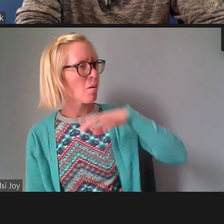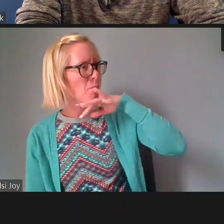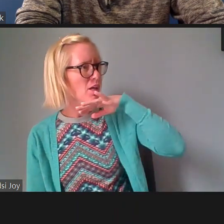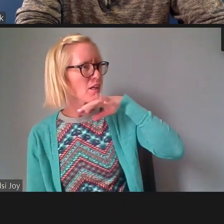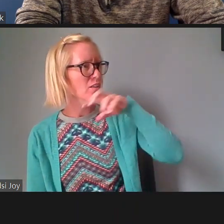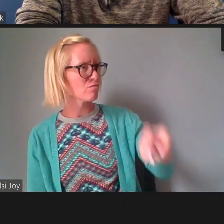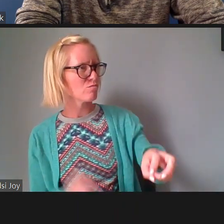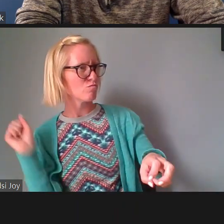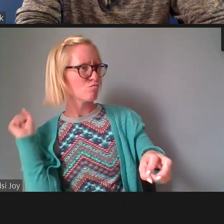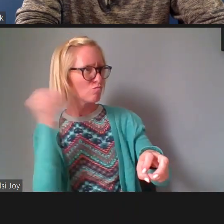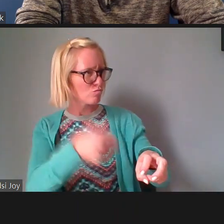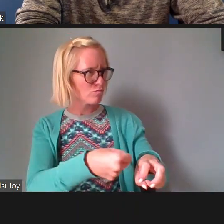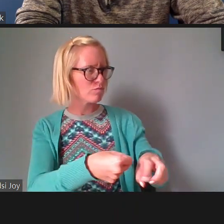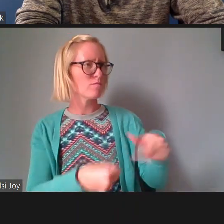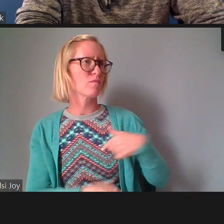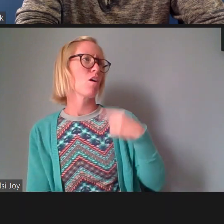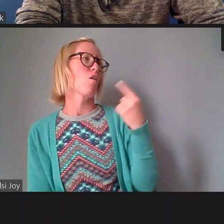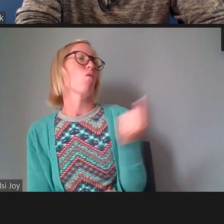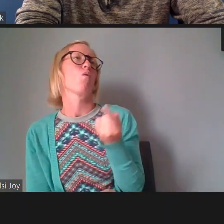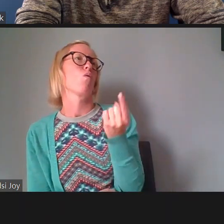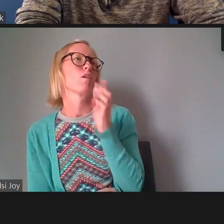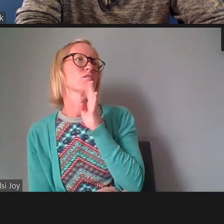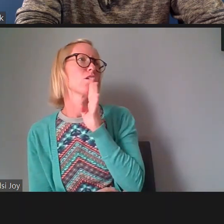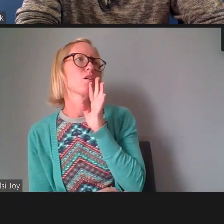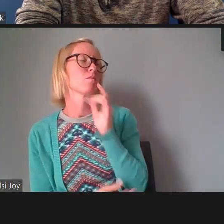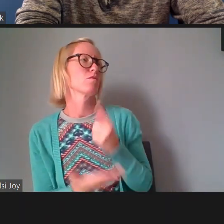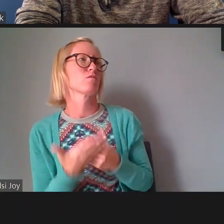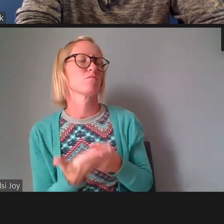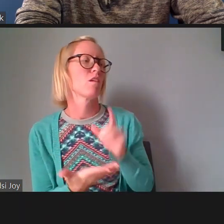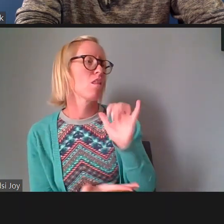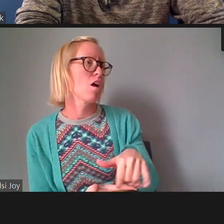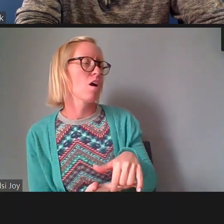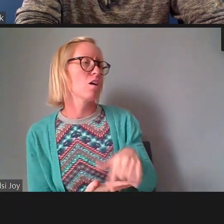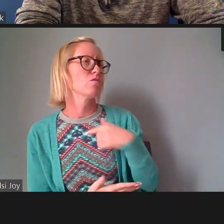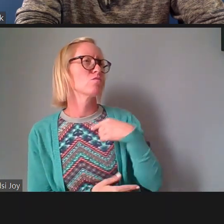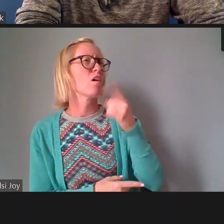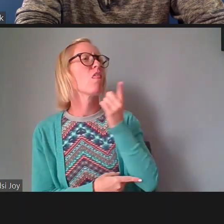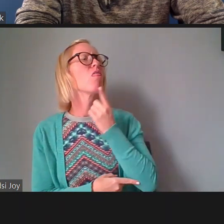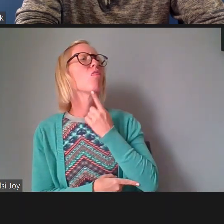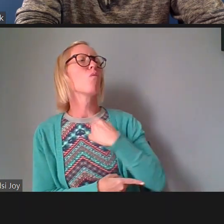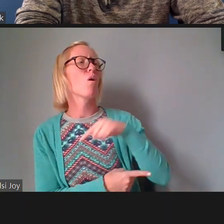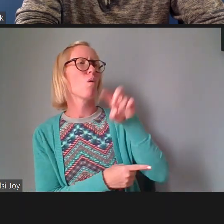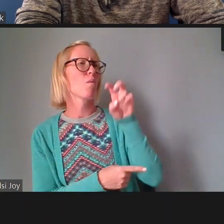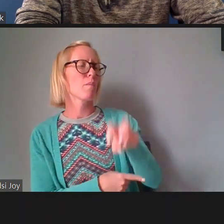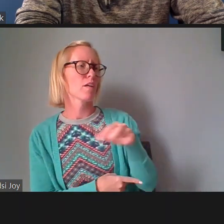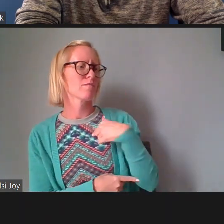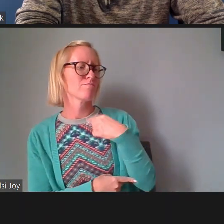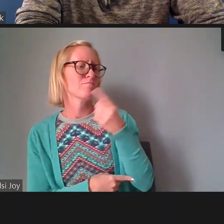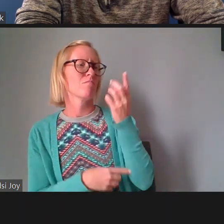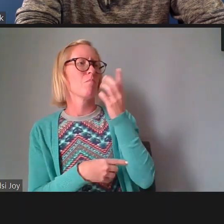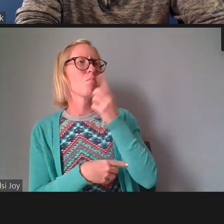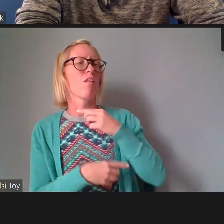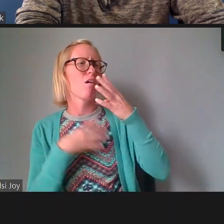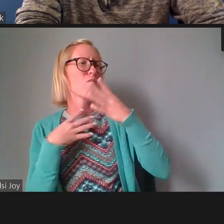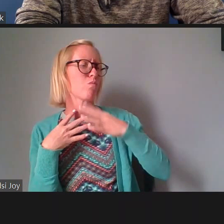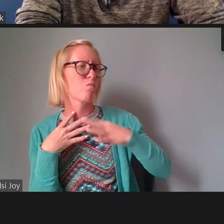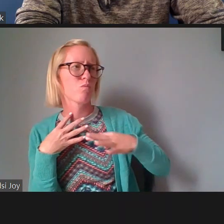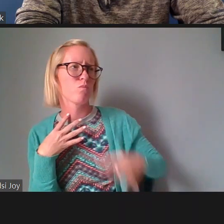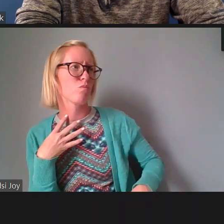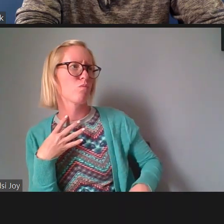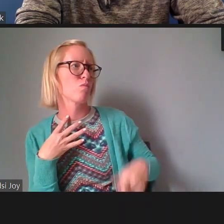about sticking a pig. You cut a pig's throat to let the blood out, said Jack. Otherwise you can't eat the